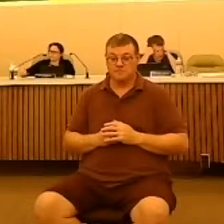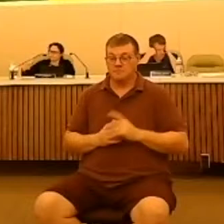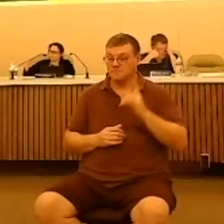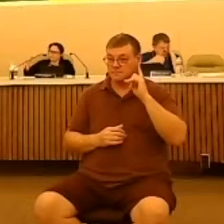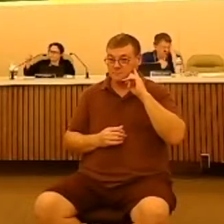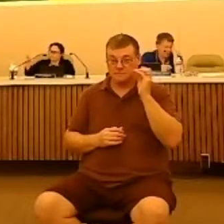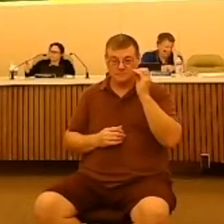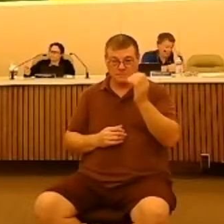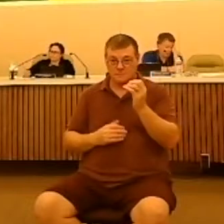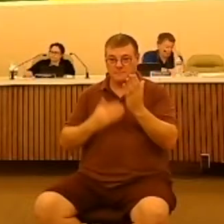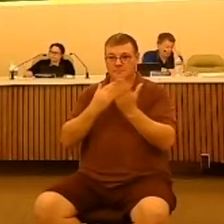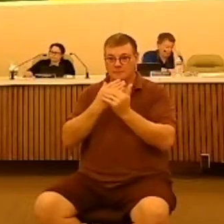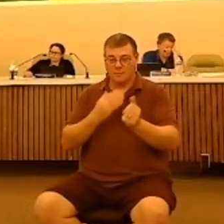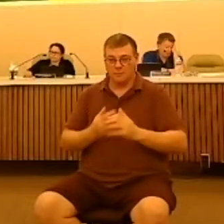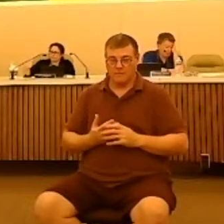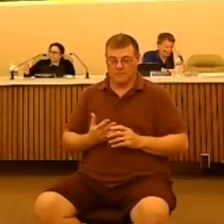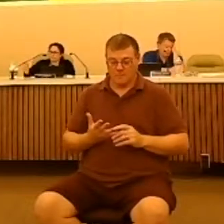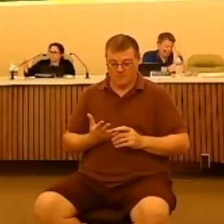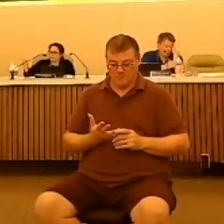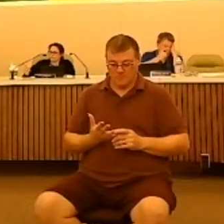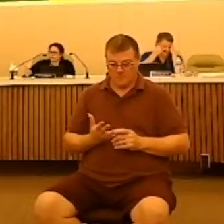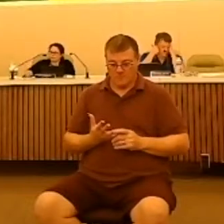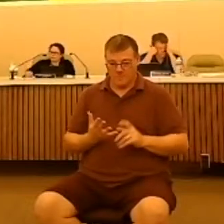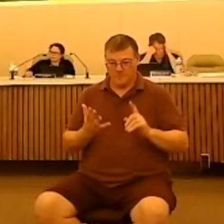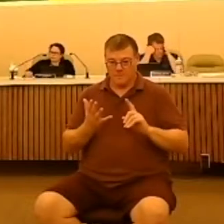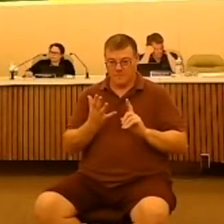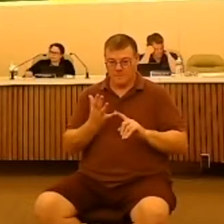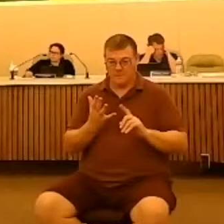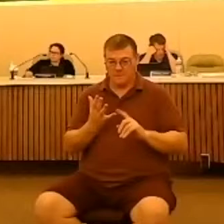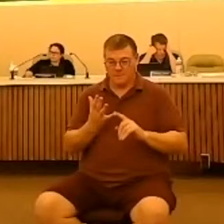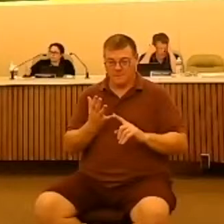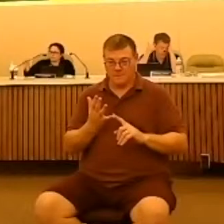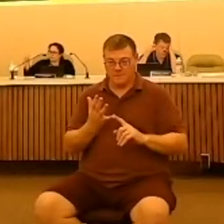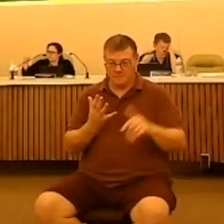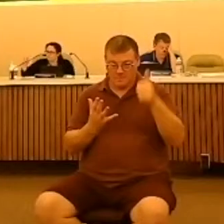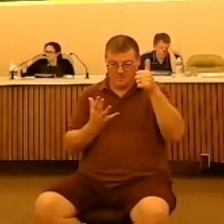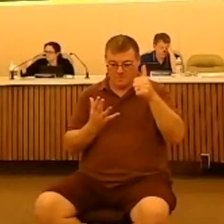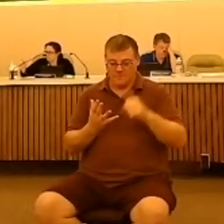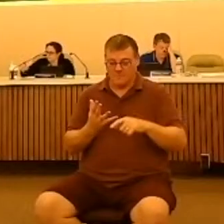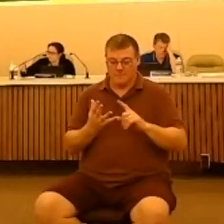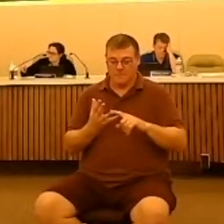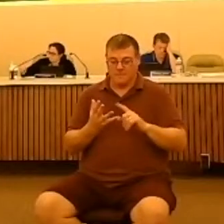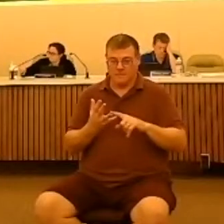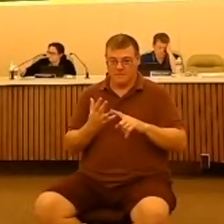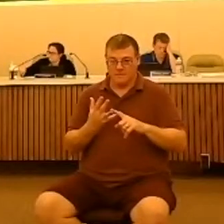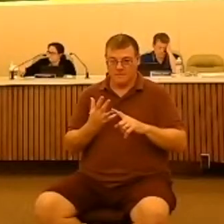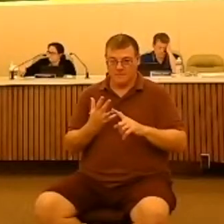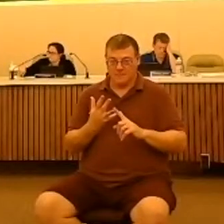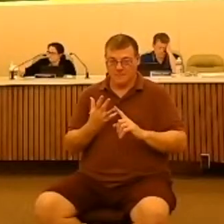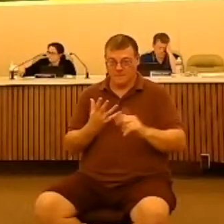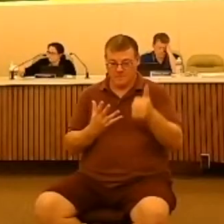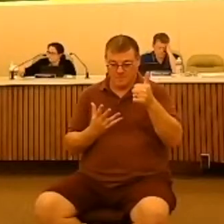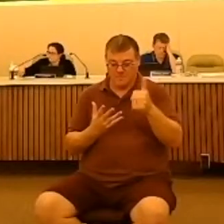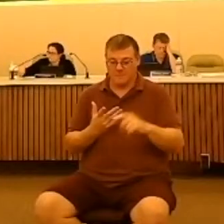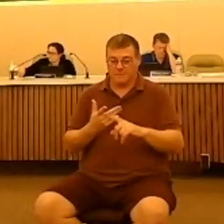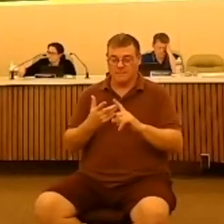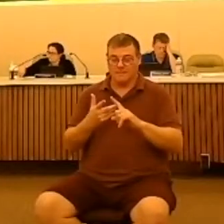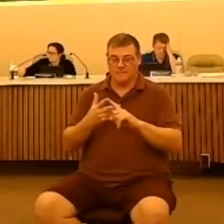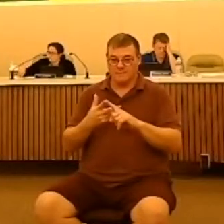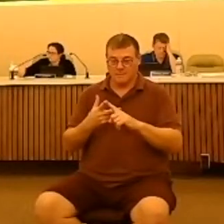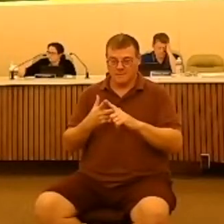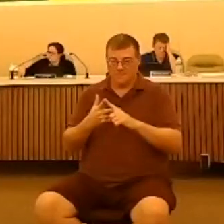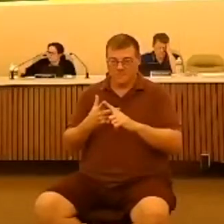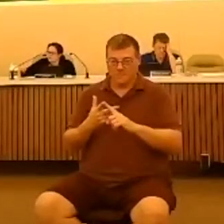Hearing none, please call the roll. Councilmember Barley, Aye. Councilmember Stafford, Aye.